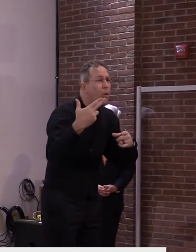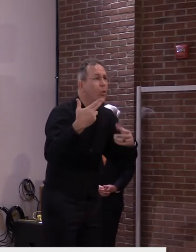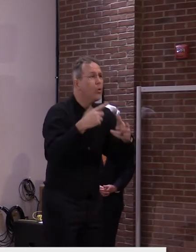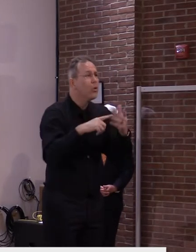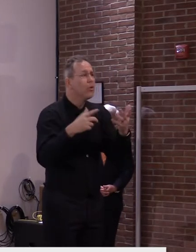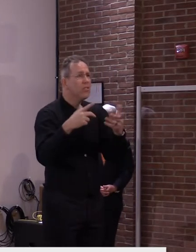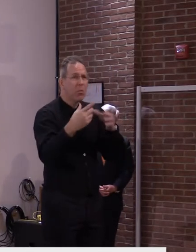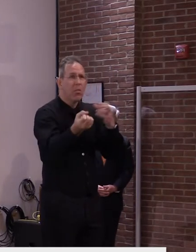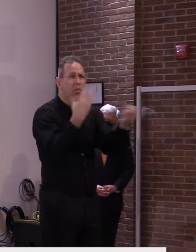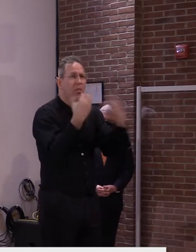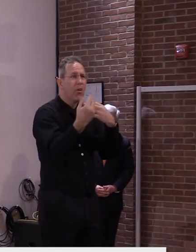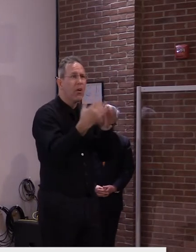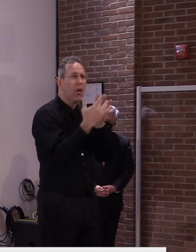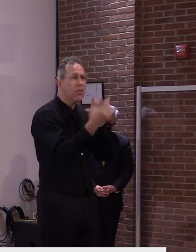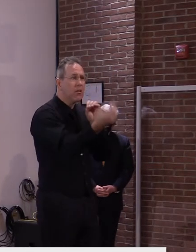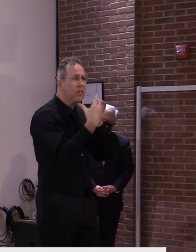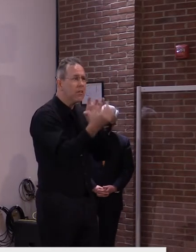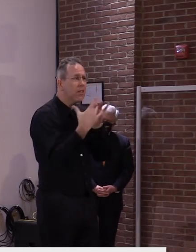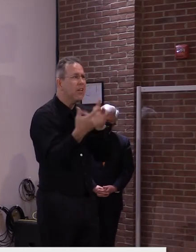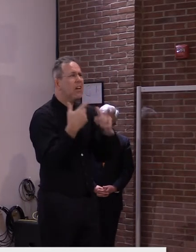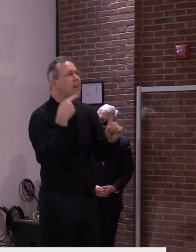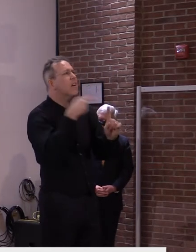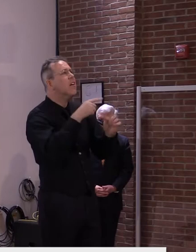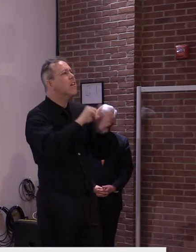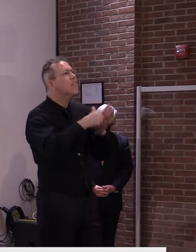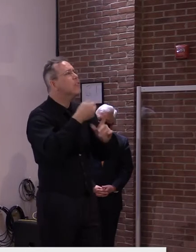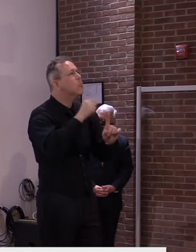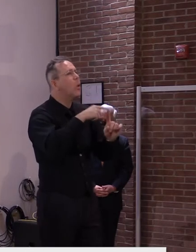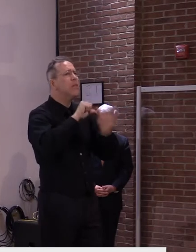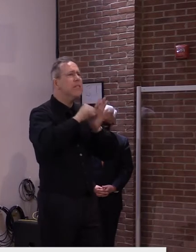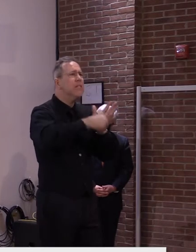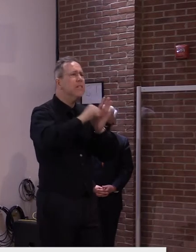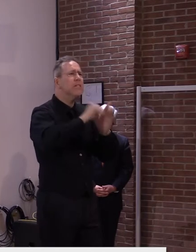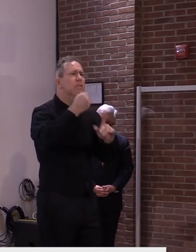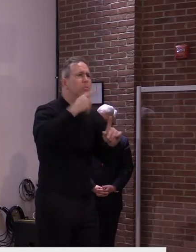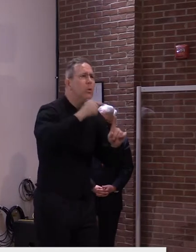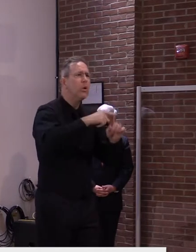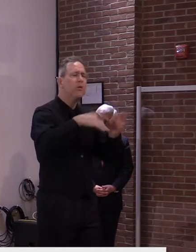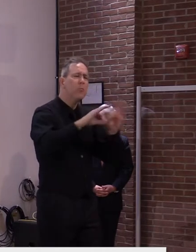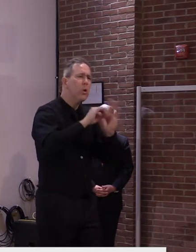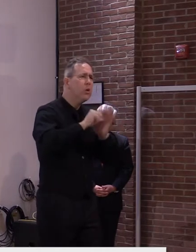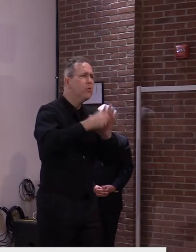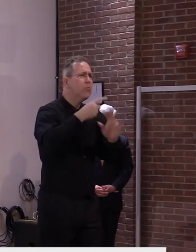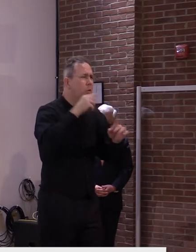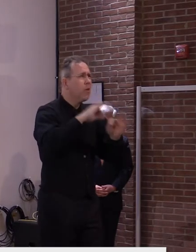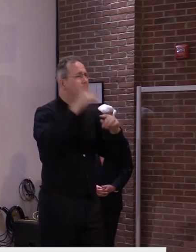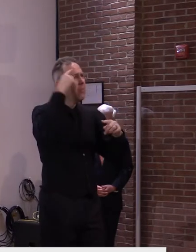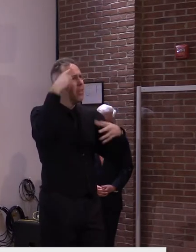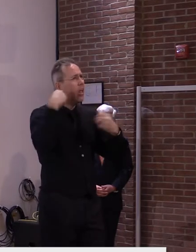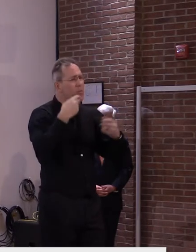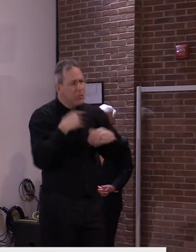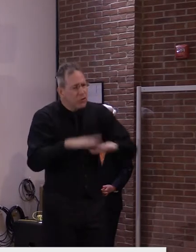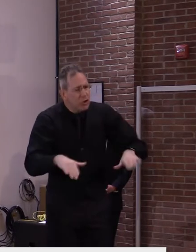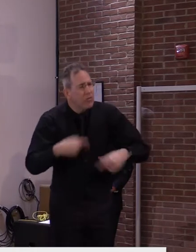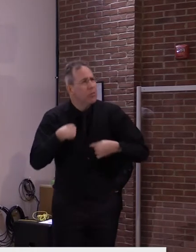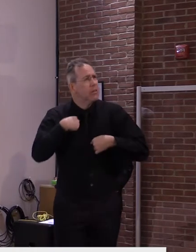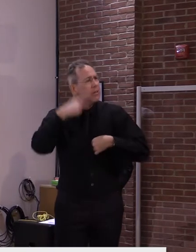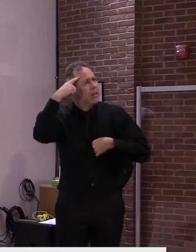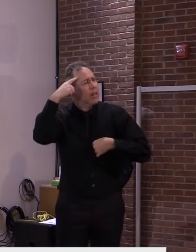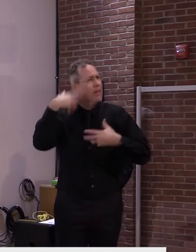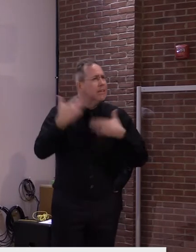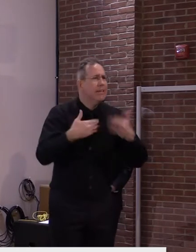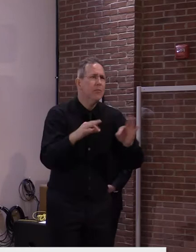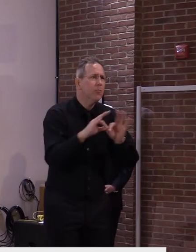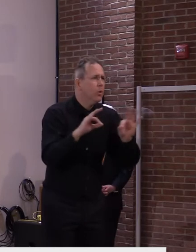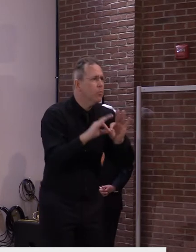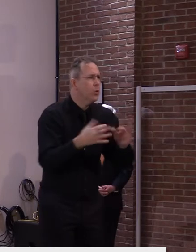the core issue that we should be remedying by returning everybody to the competitions that